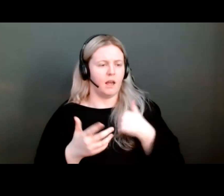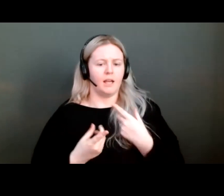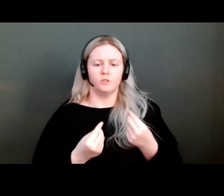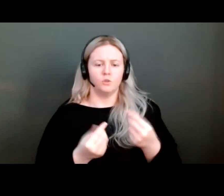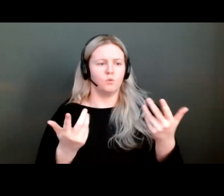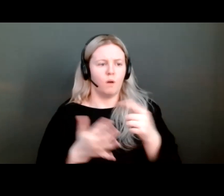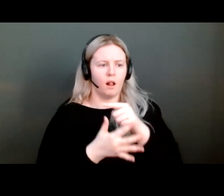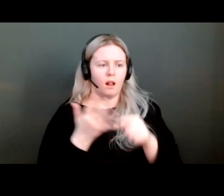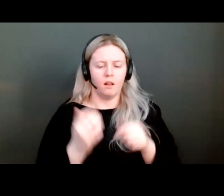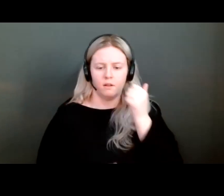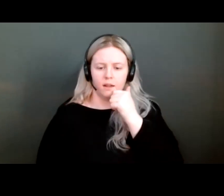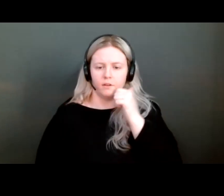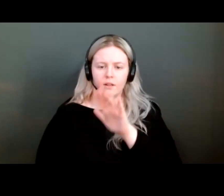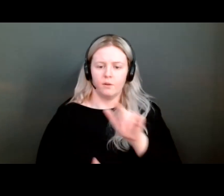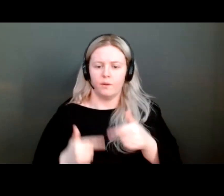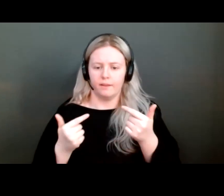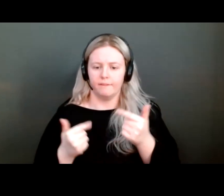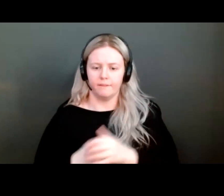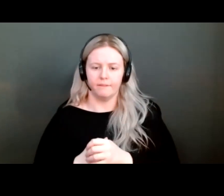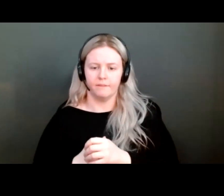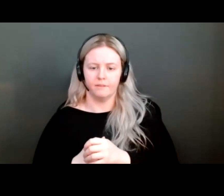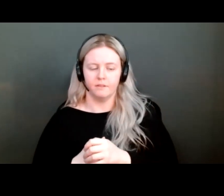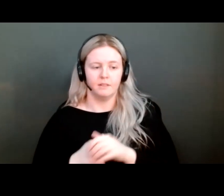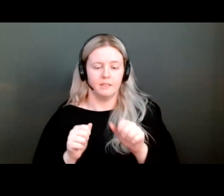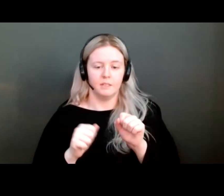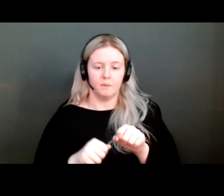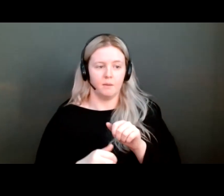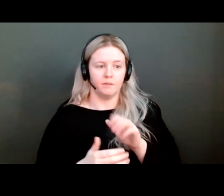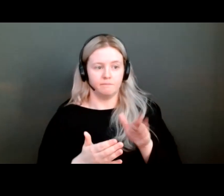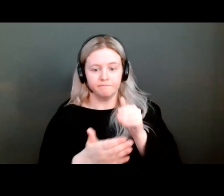daily lives to call out the violence directed against